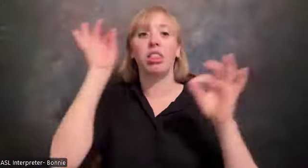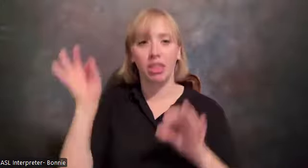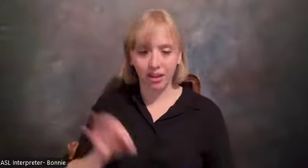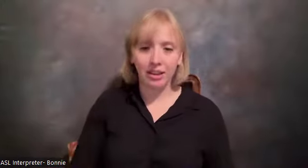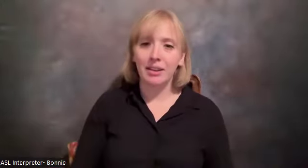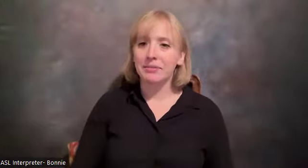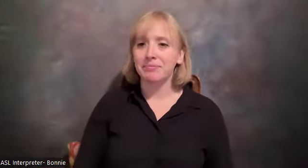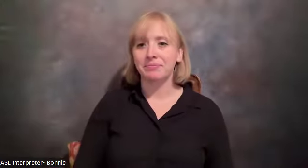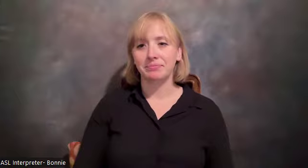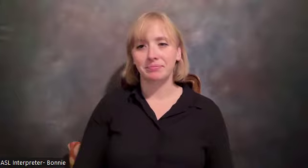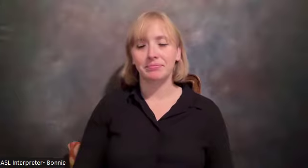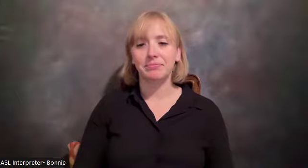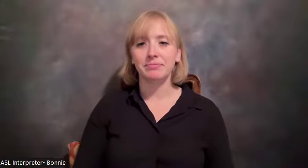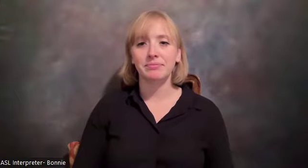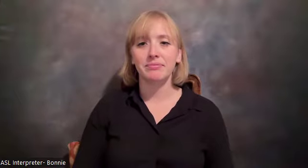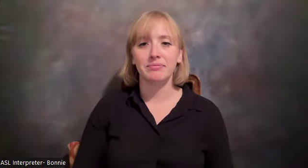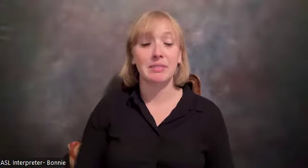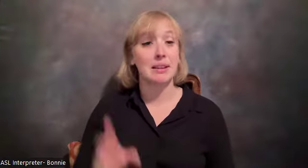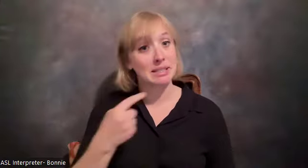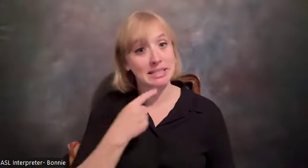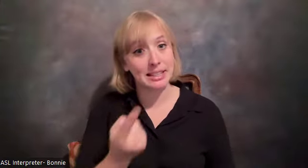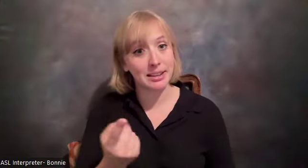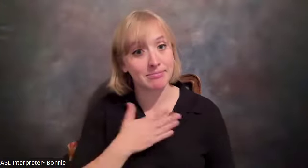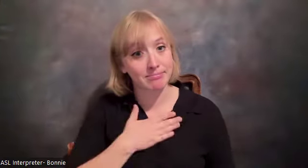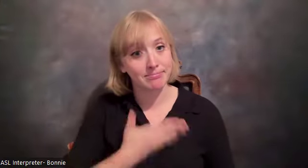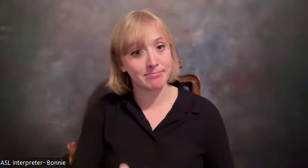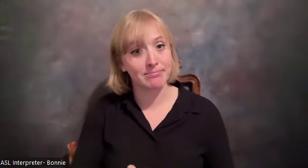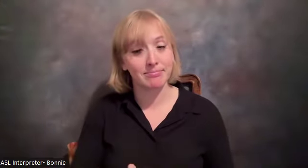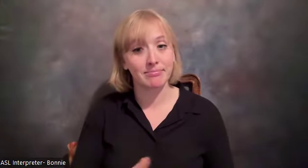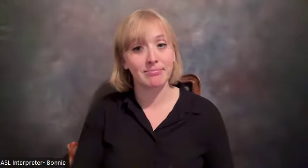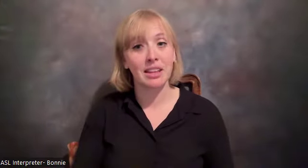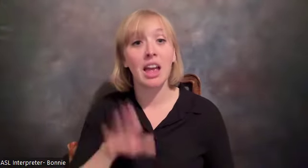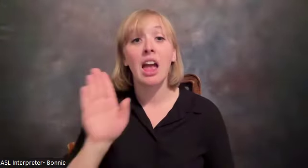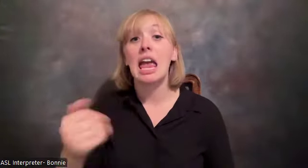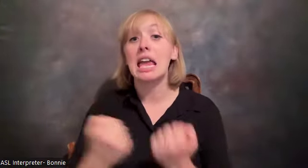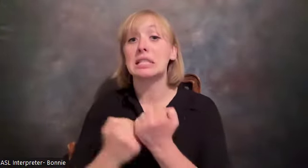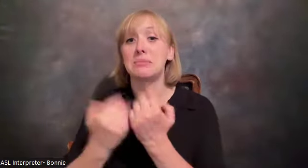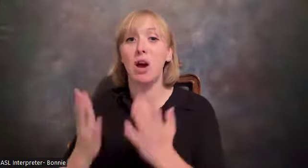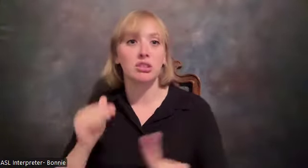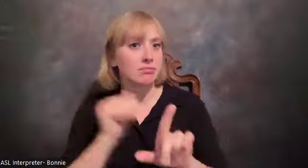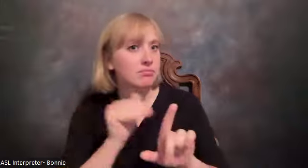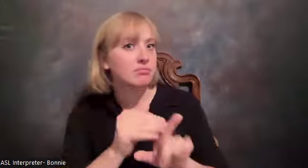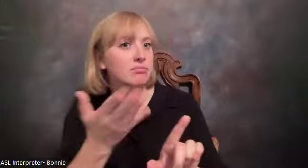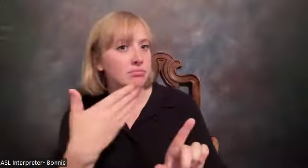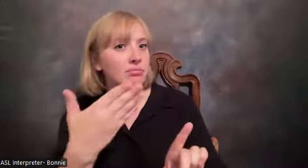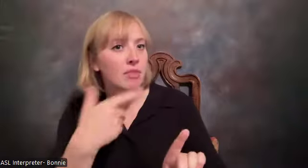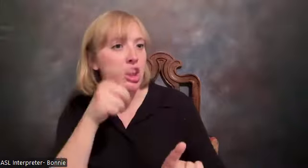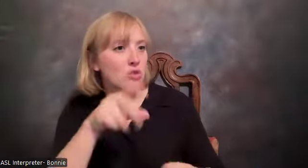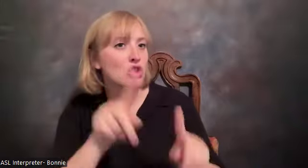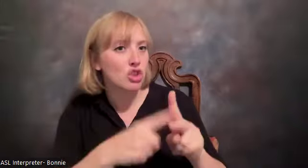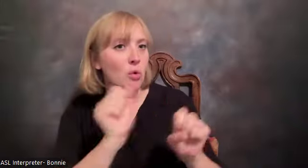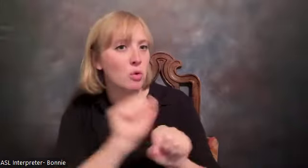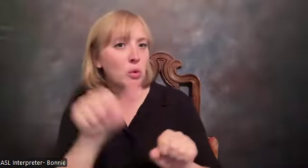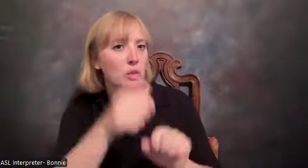on. But I got to tell you, and his sponsor had been hounding him for months that he needed to start working with